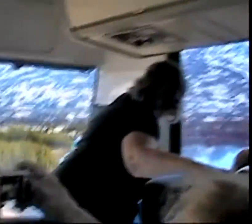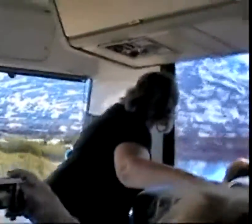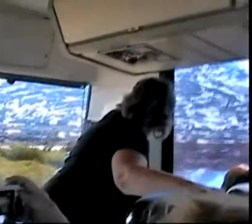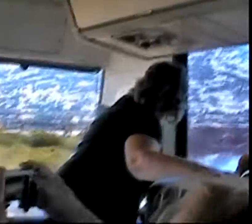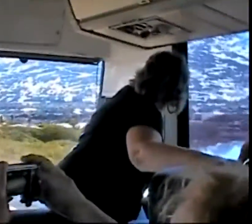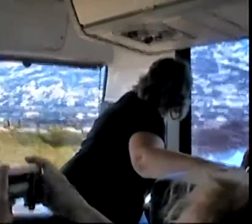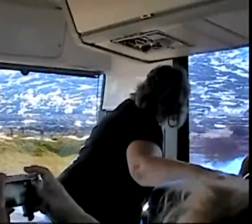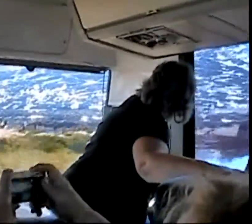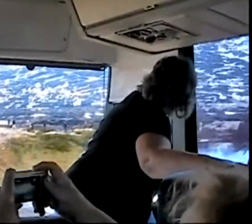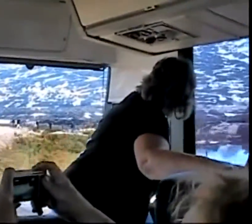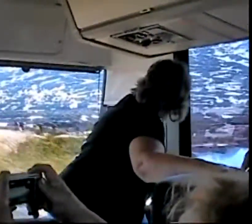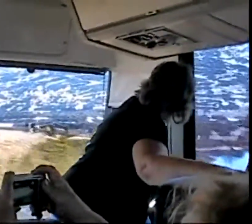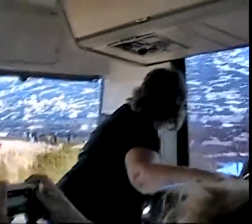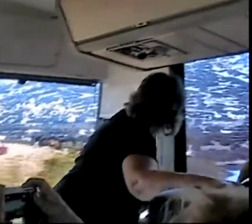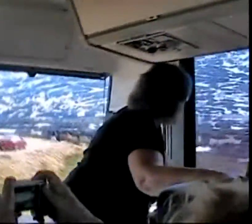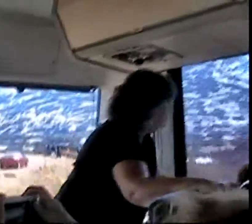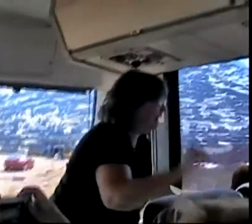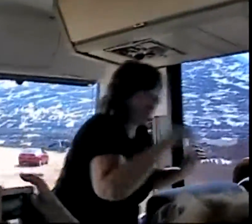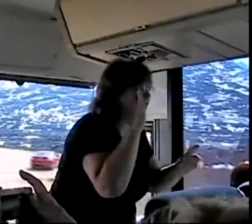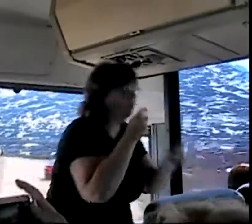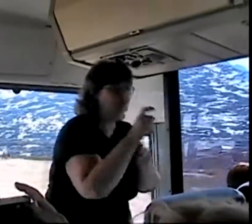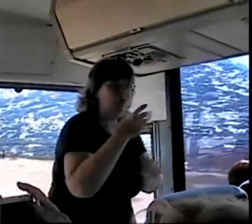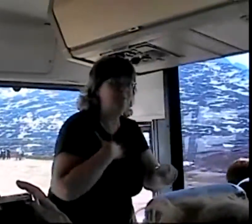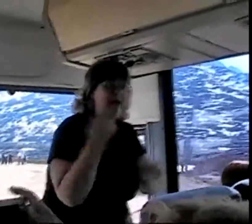That would spoil my day.